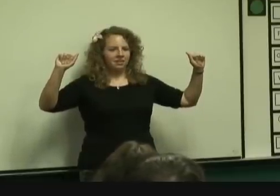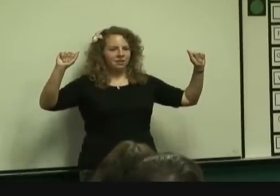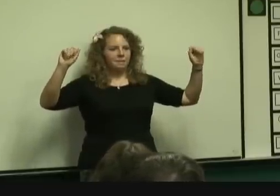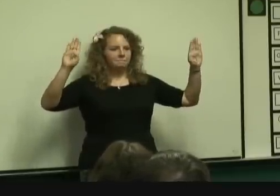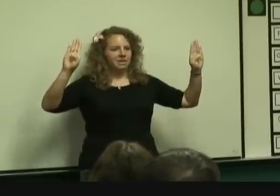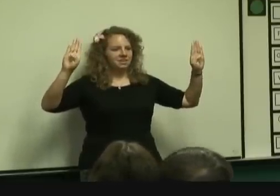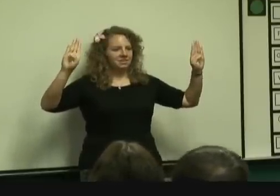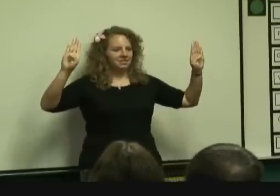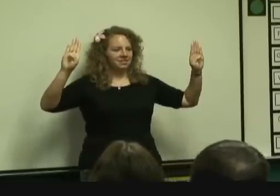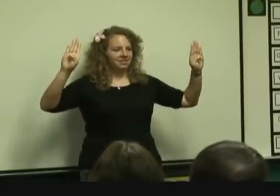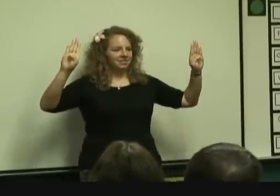B,